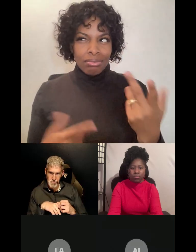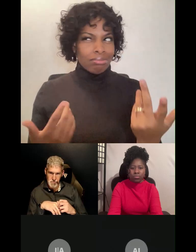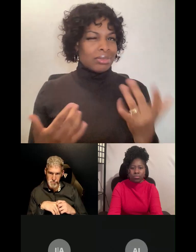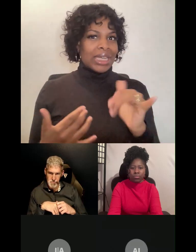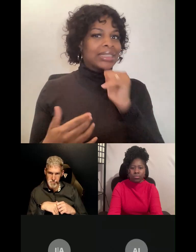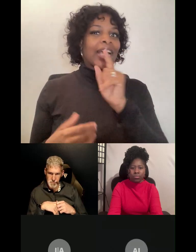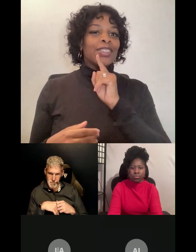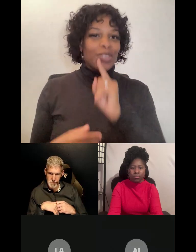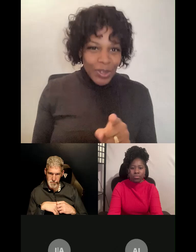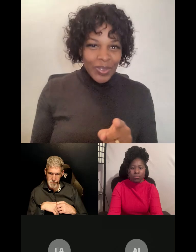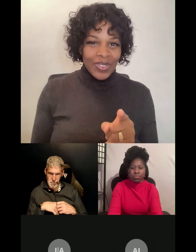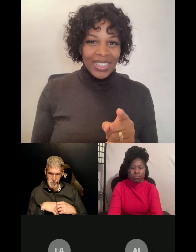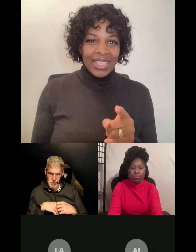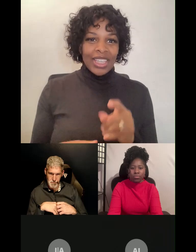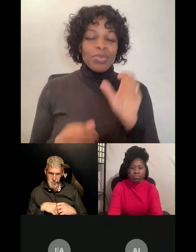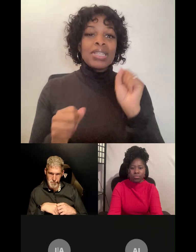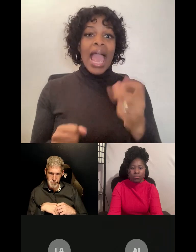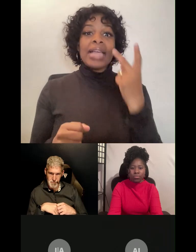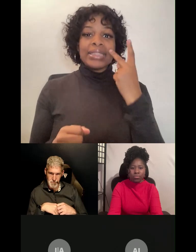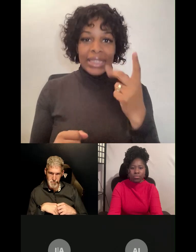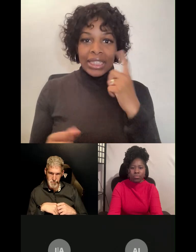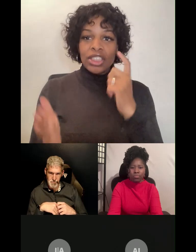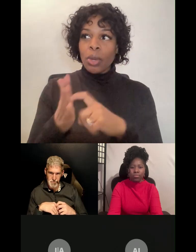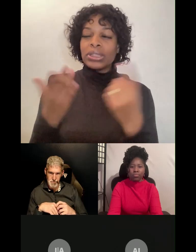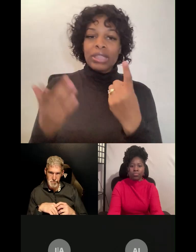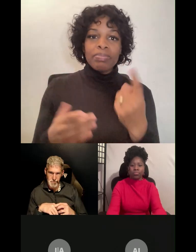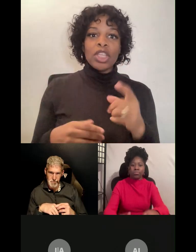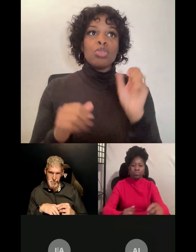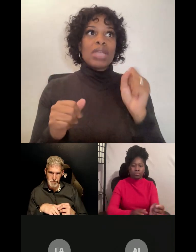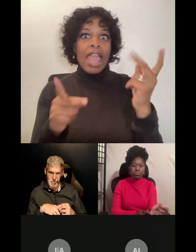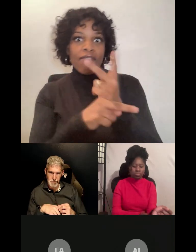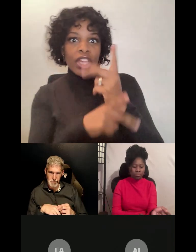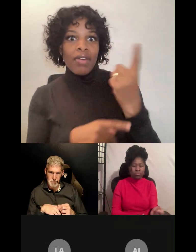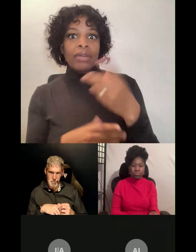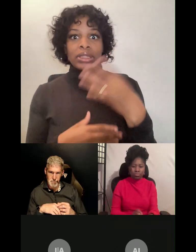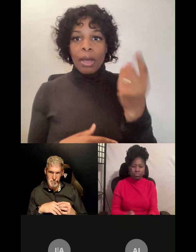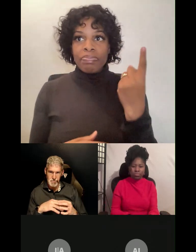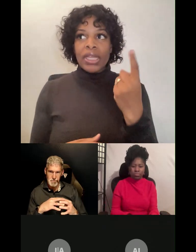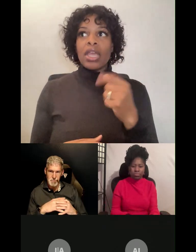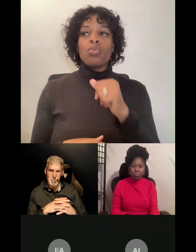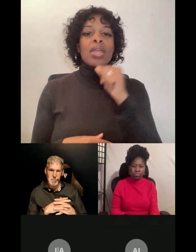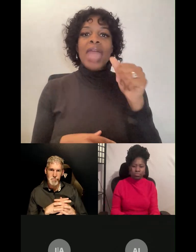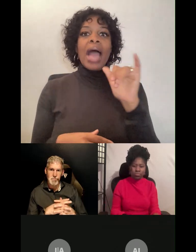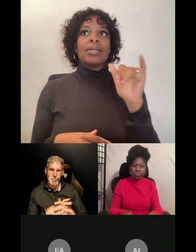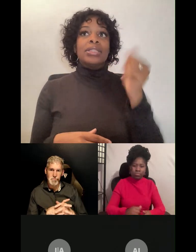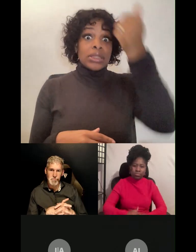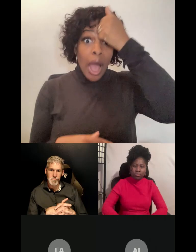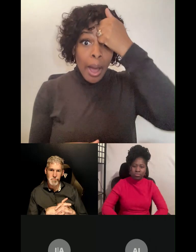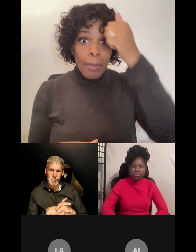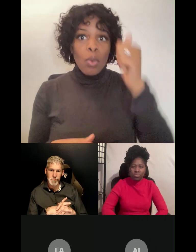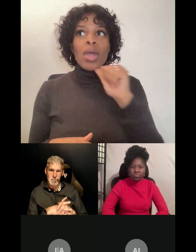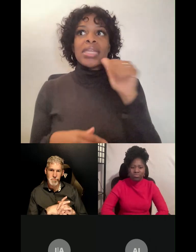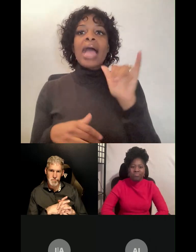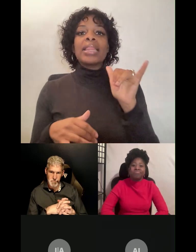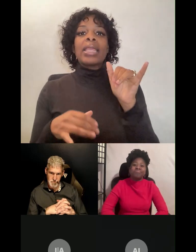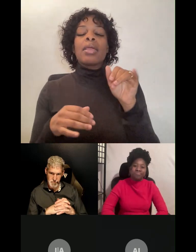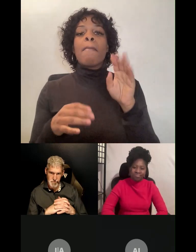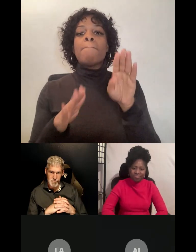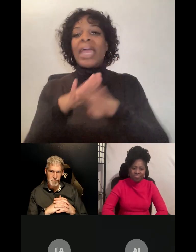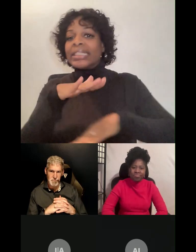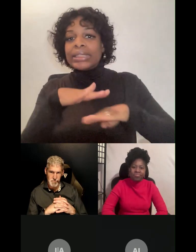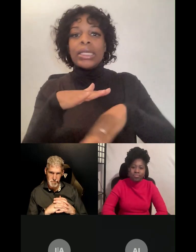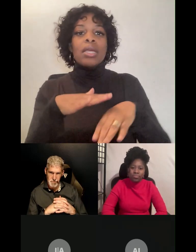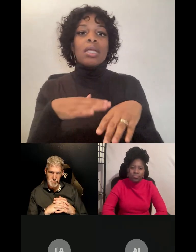see. That's not true. You can't see, notice something. You can't figure out something. We're not dumb. We're not